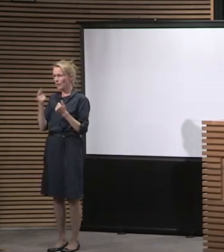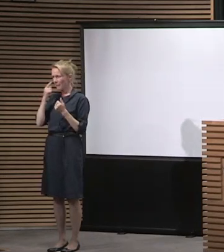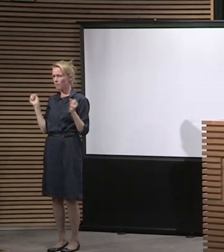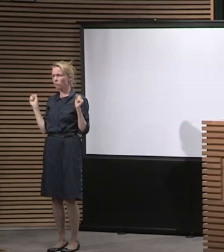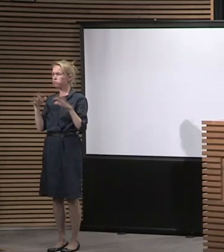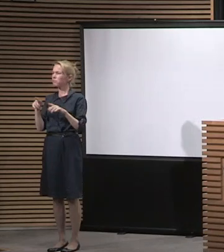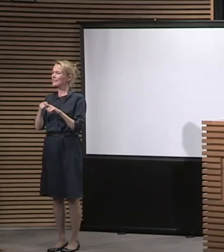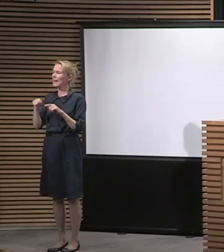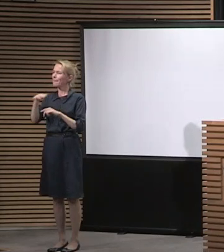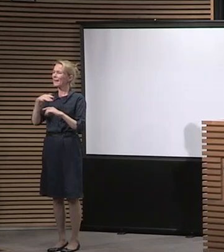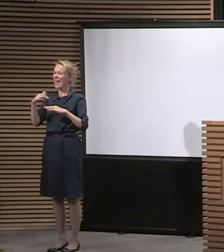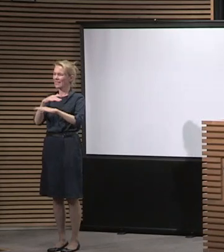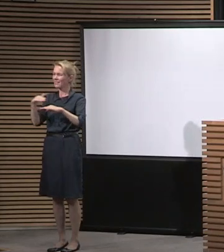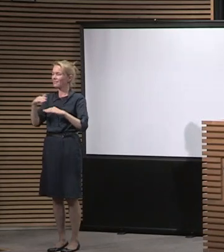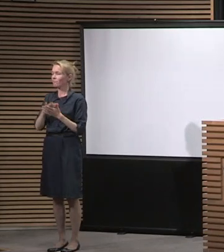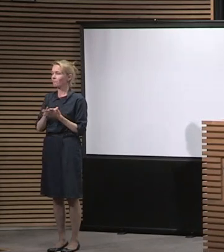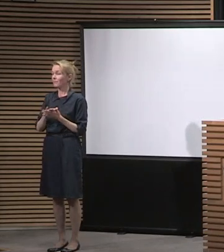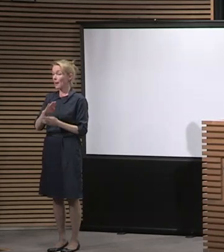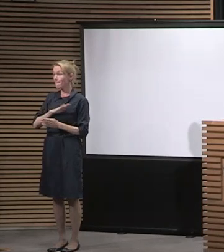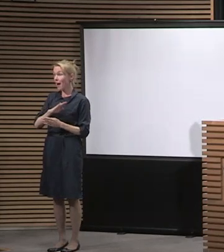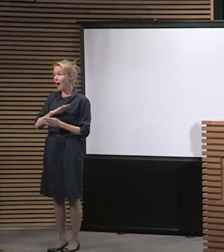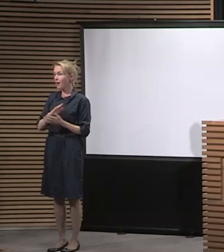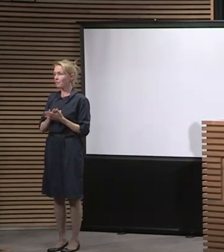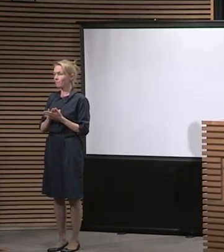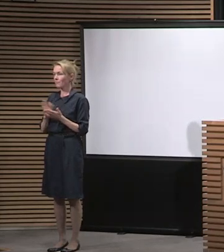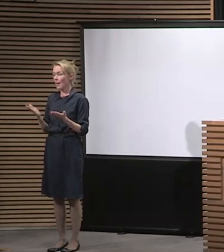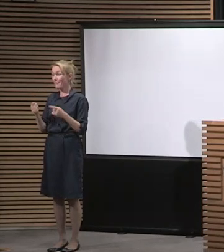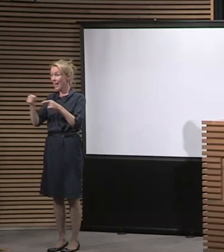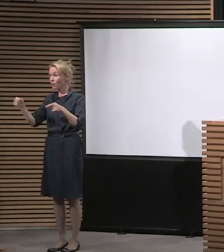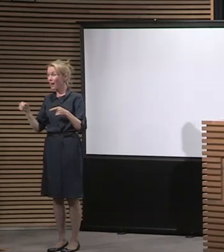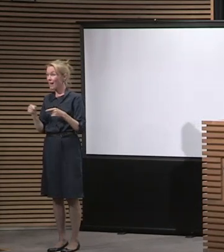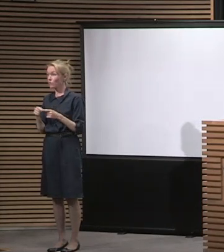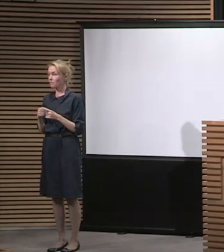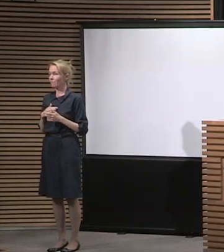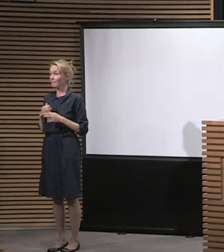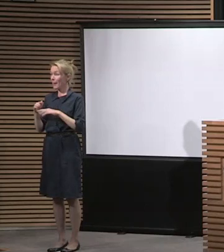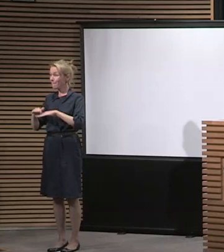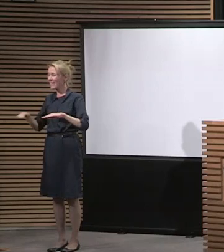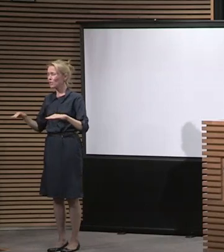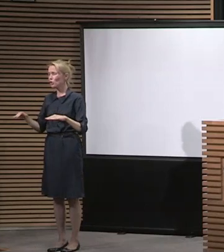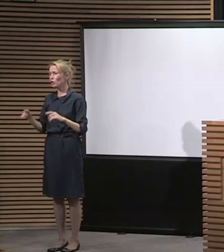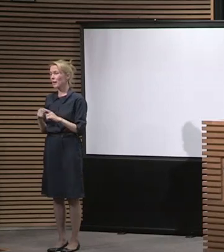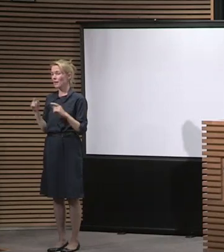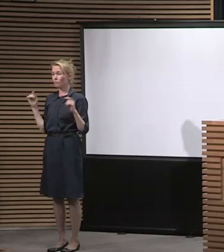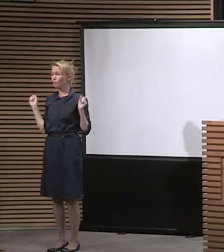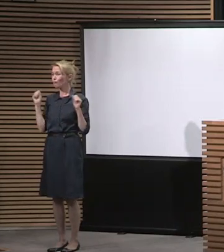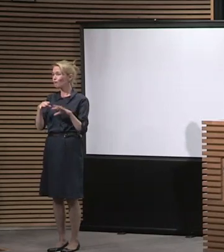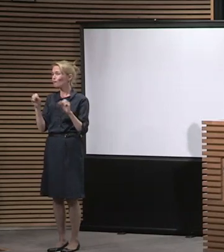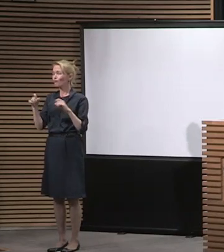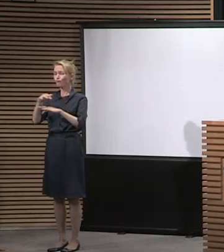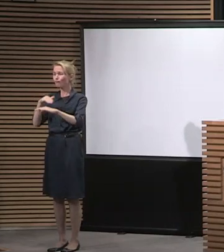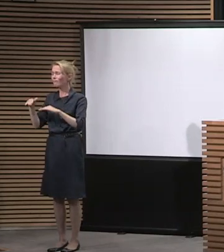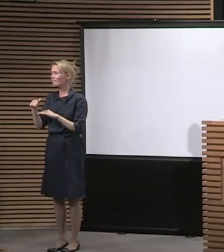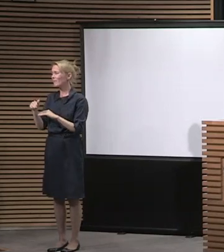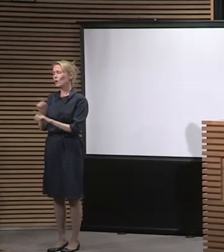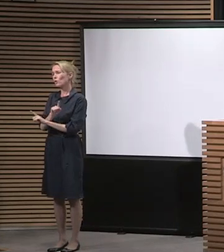beaches and urban areas as well. Please don't. If you're outdoors, practice the physical distancing. Don't gather